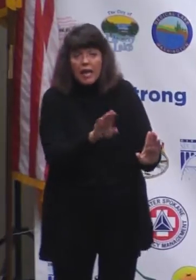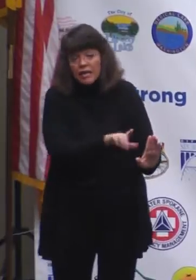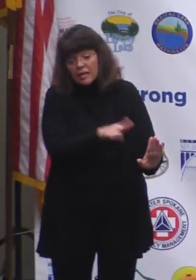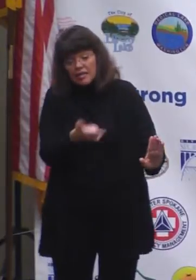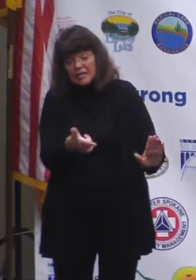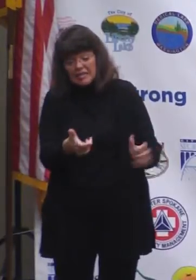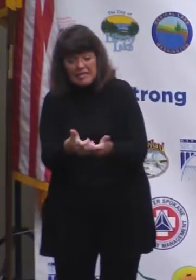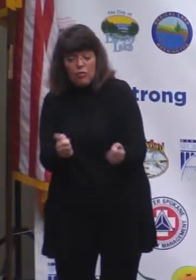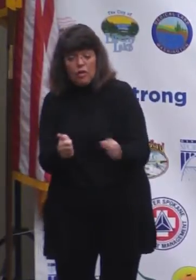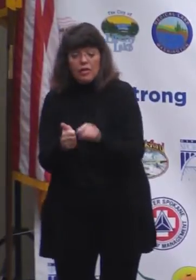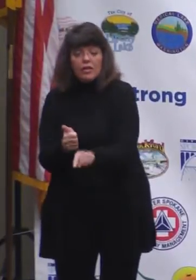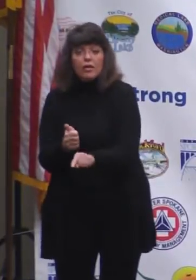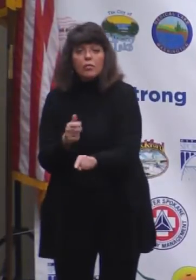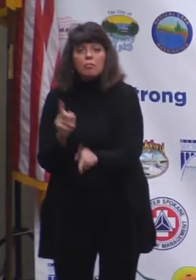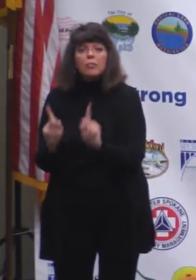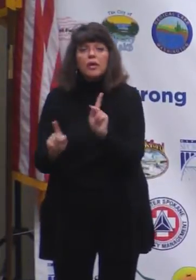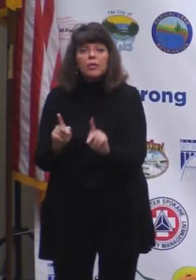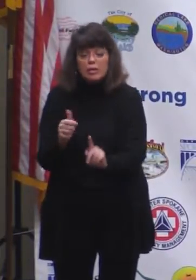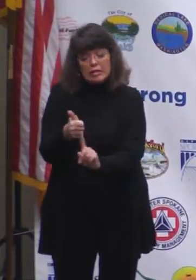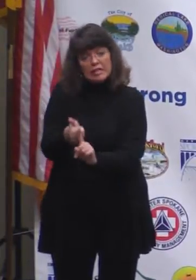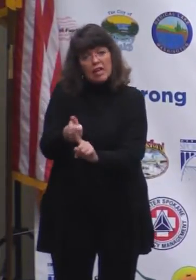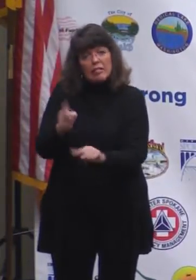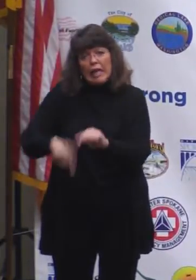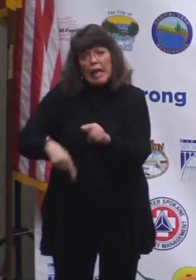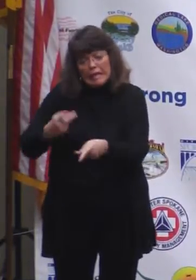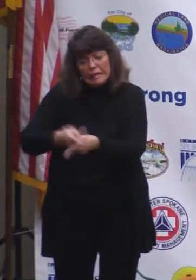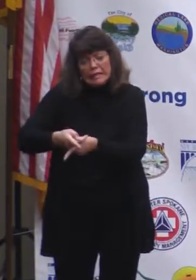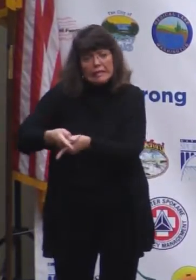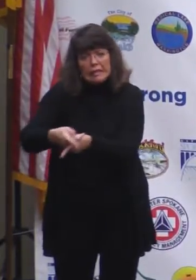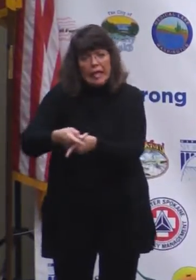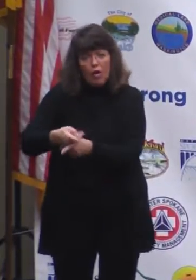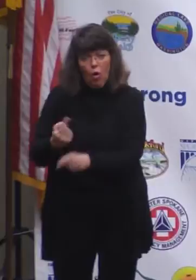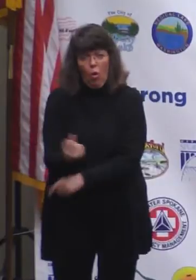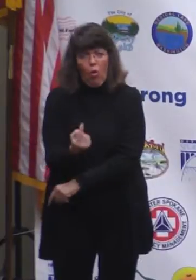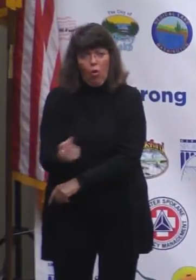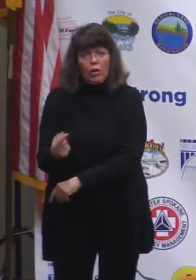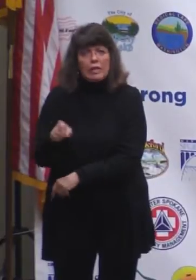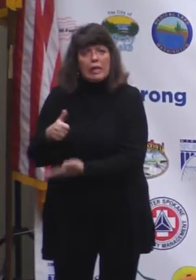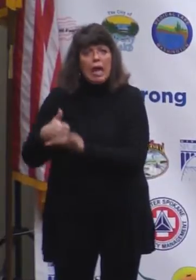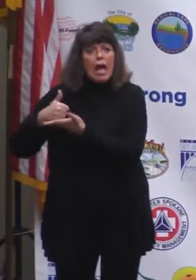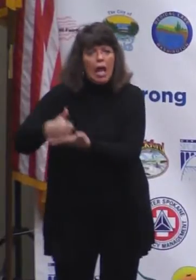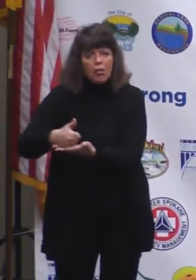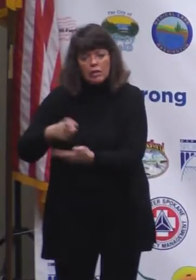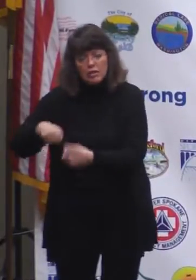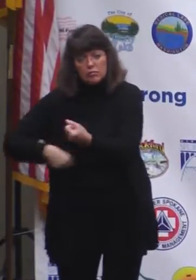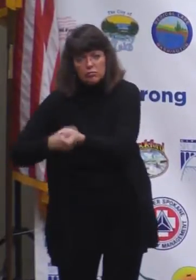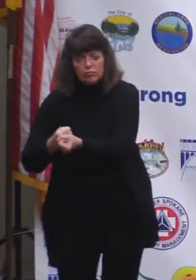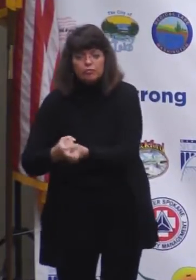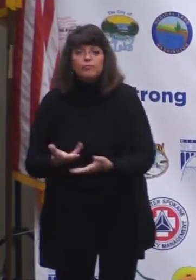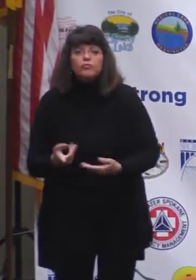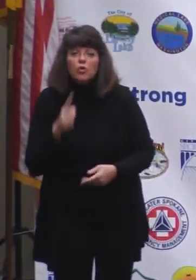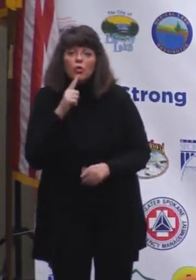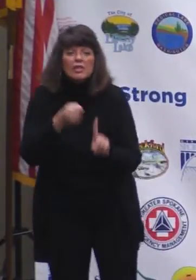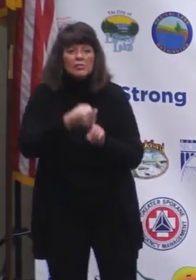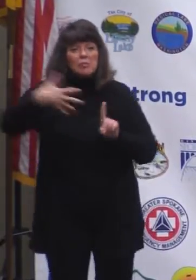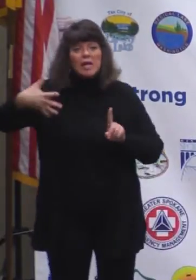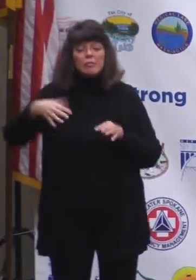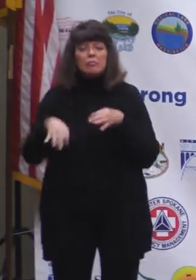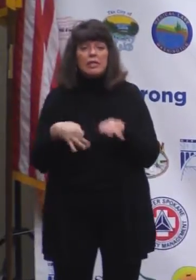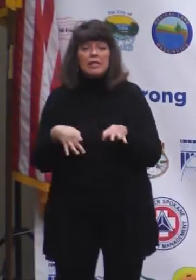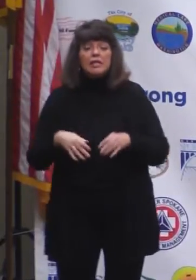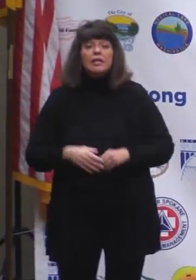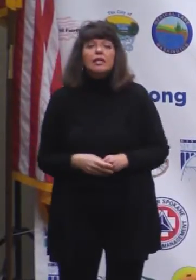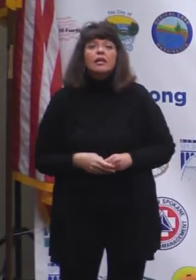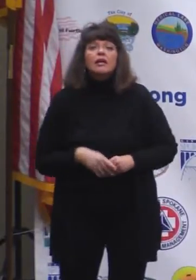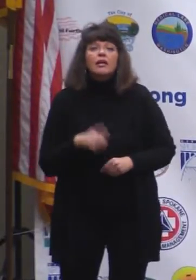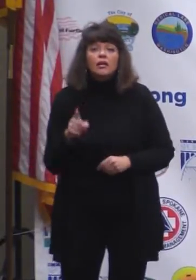themselves. So taking those plans separately, let's start with the shelter expansion part of it. Plans to expand shelter spacing